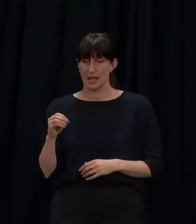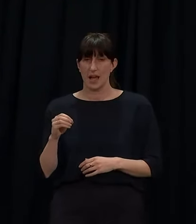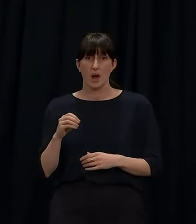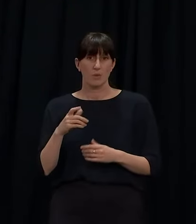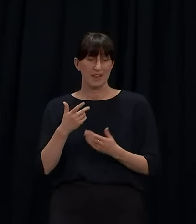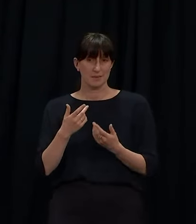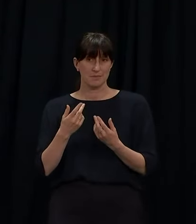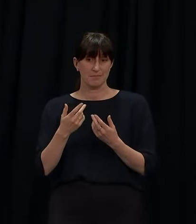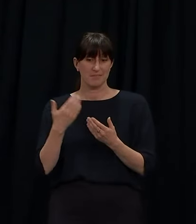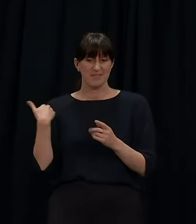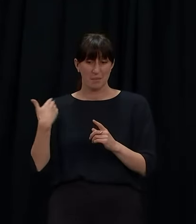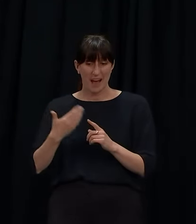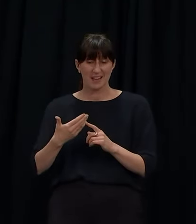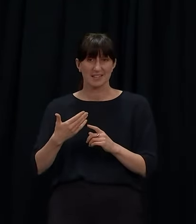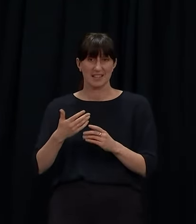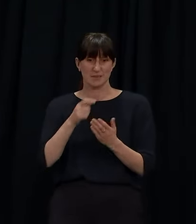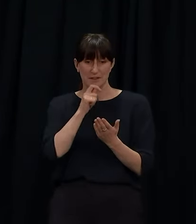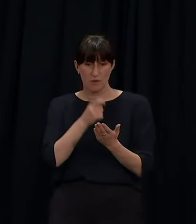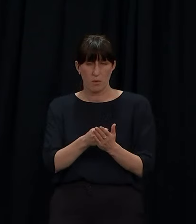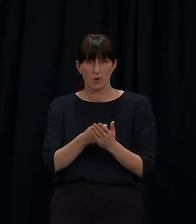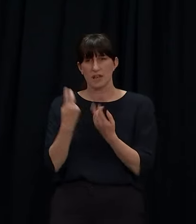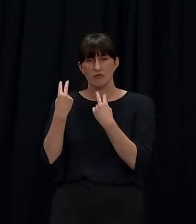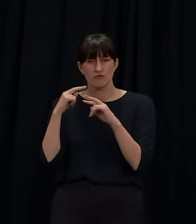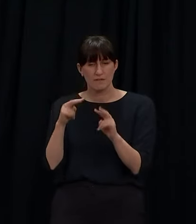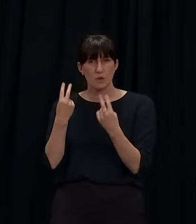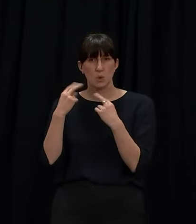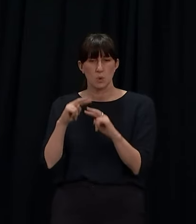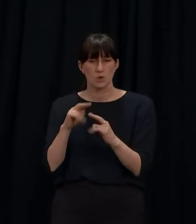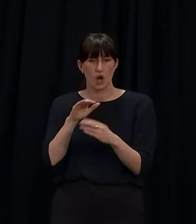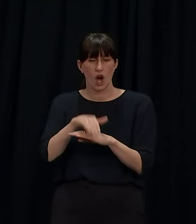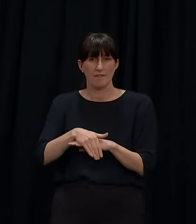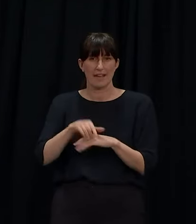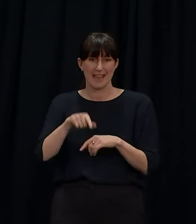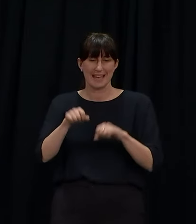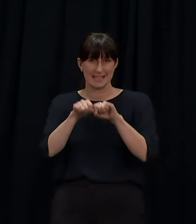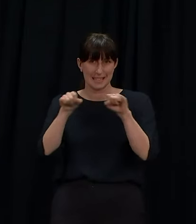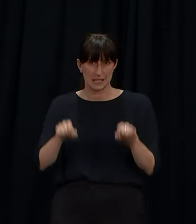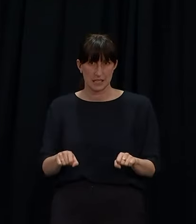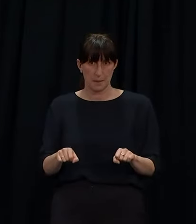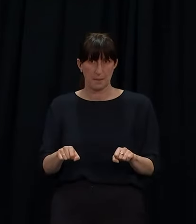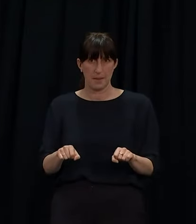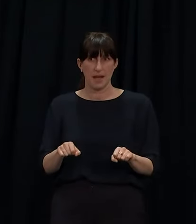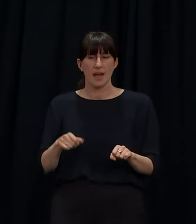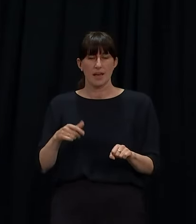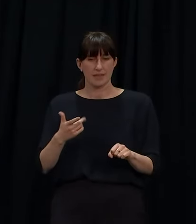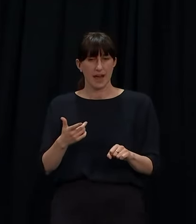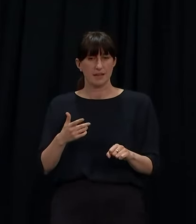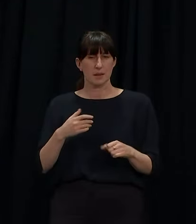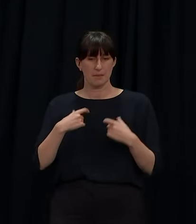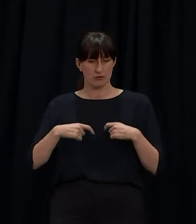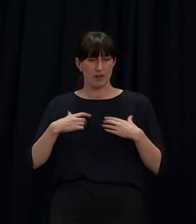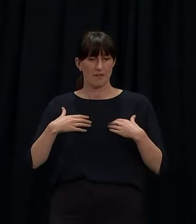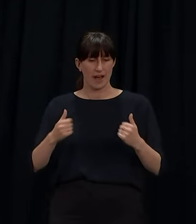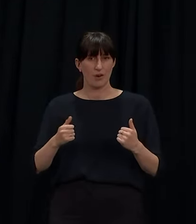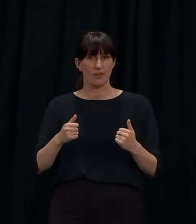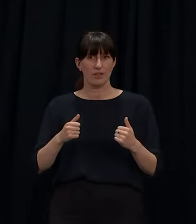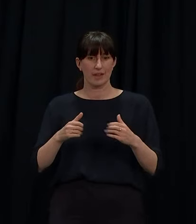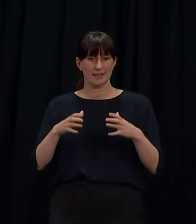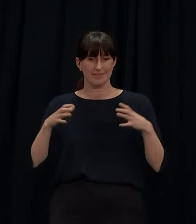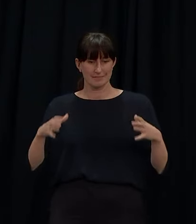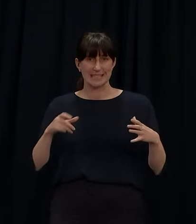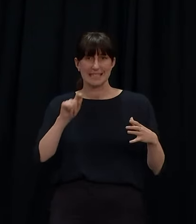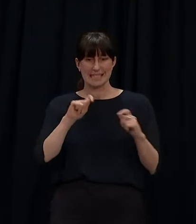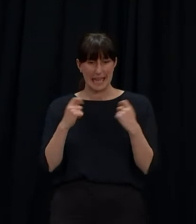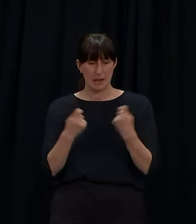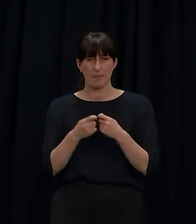suggesting from the likes of Sir Brian Roach that there's been an unwillingness from the Ministry of Health to ramp up that surge capacity. Are you genuinely happy with